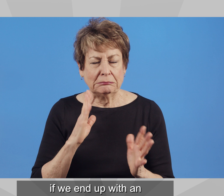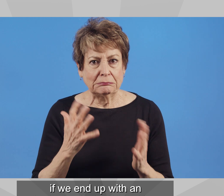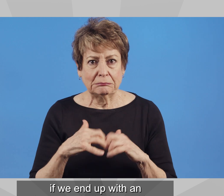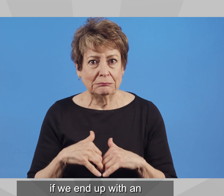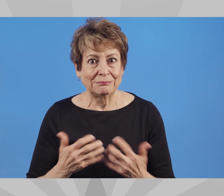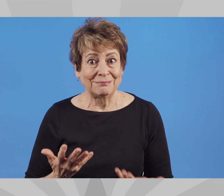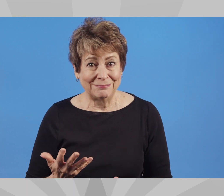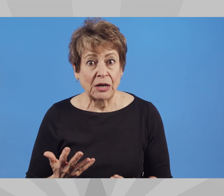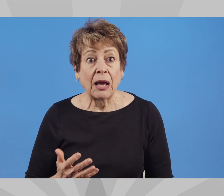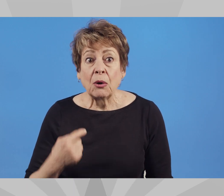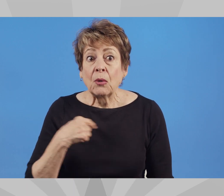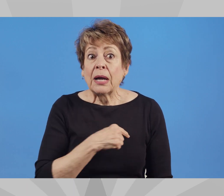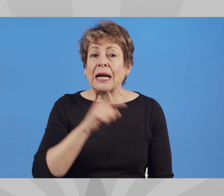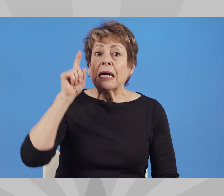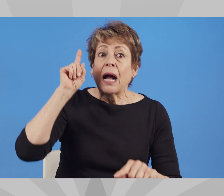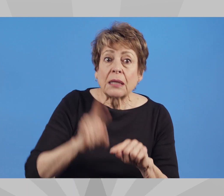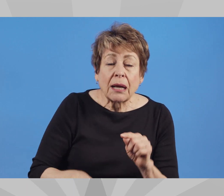White House.